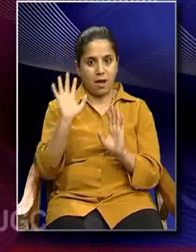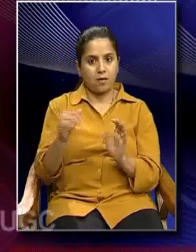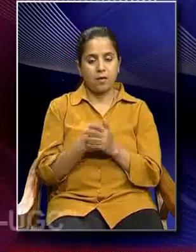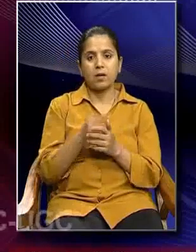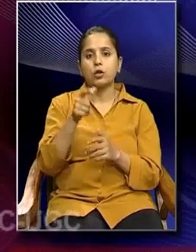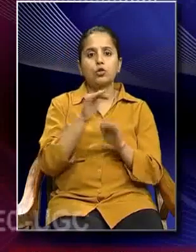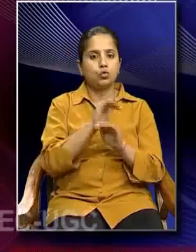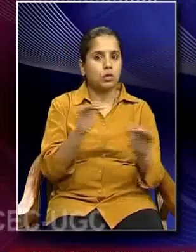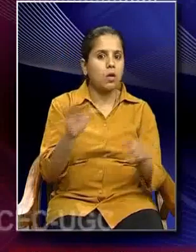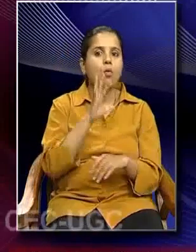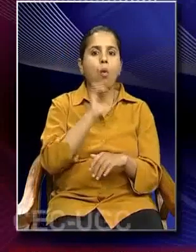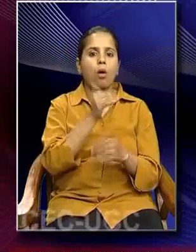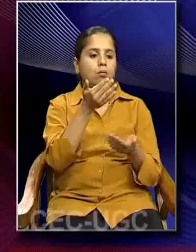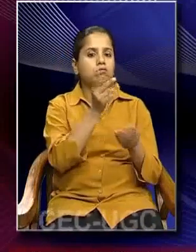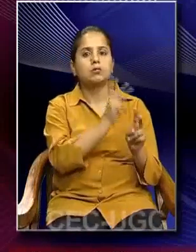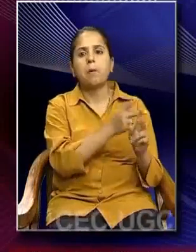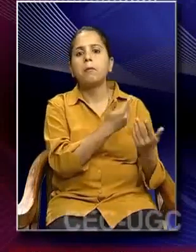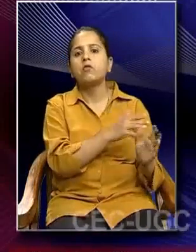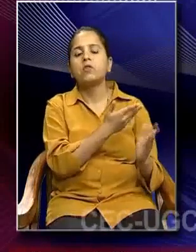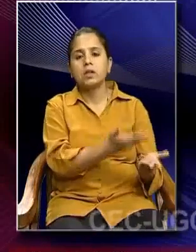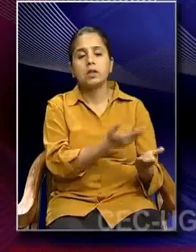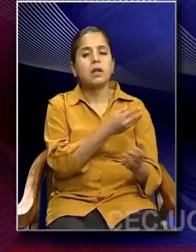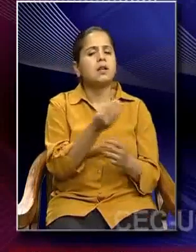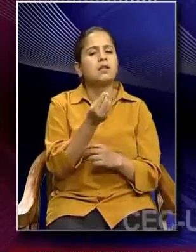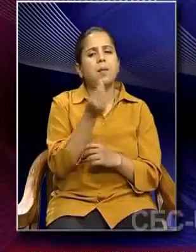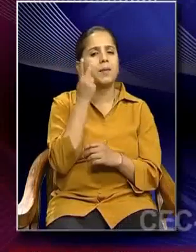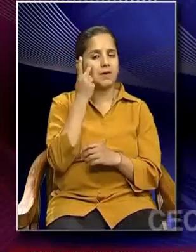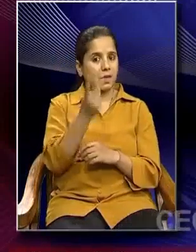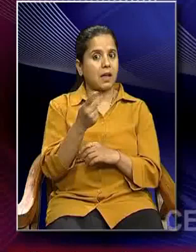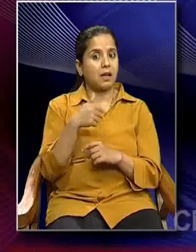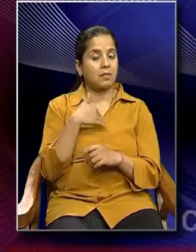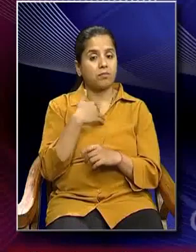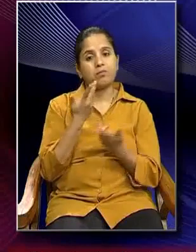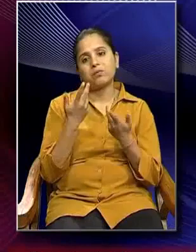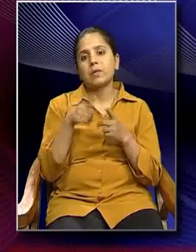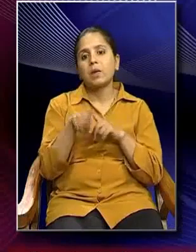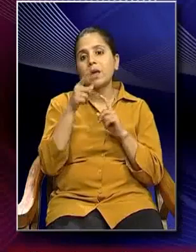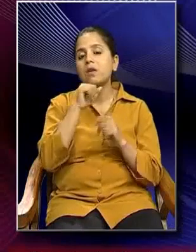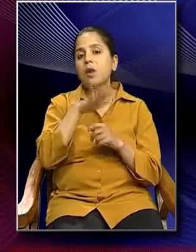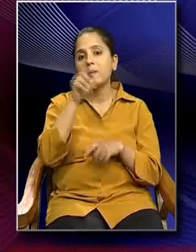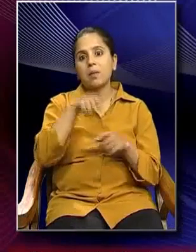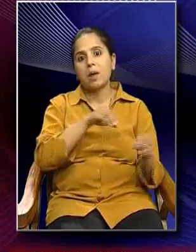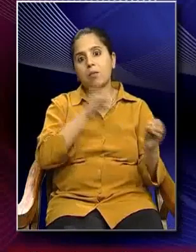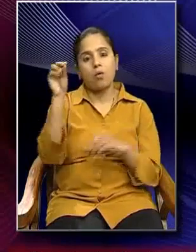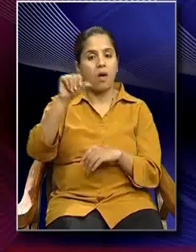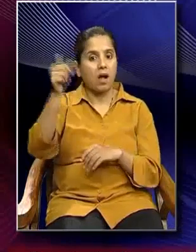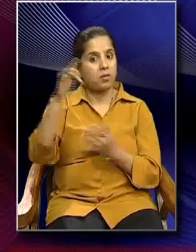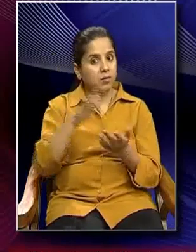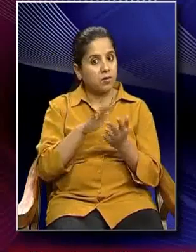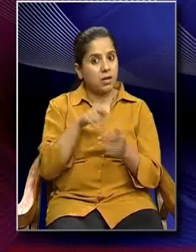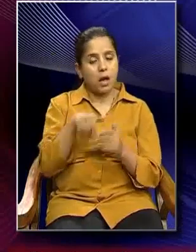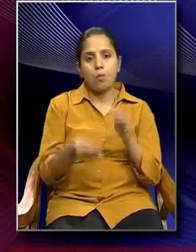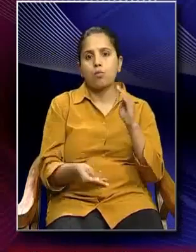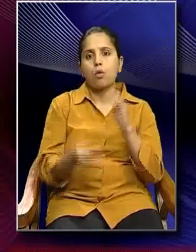children and elderly are left behind. So in some sense, because of these migration of young people outside, we have the